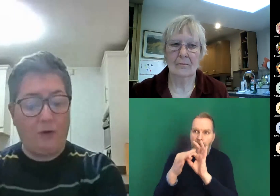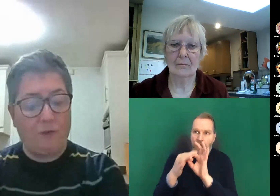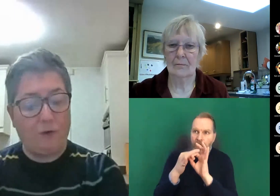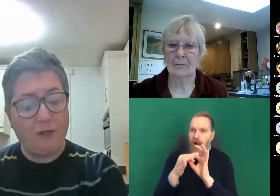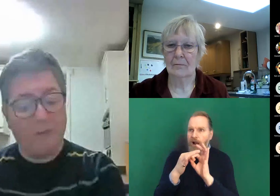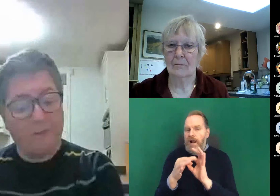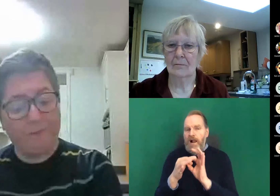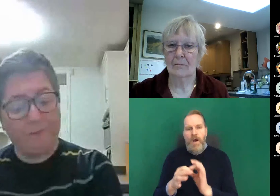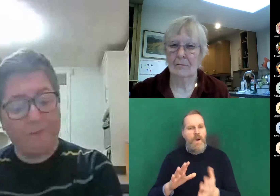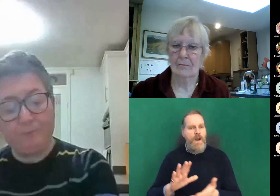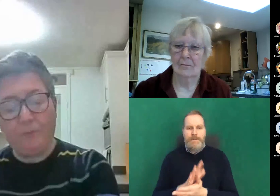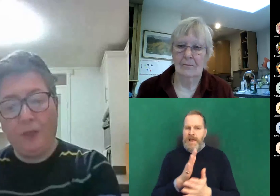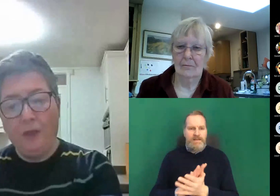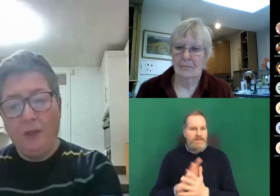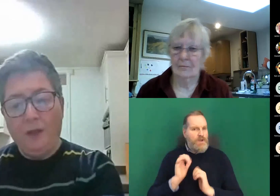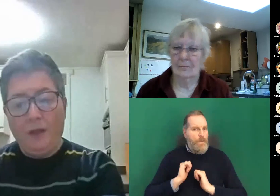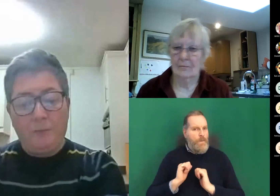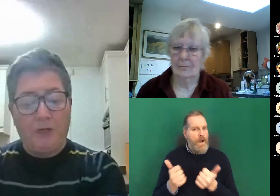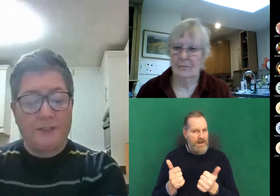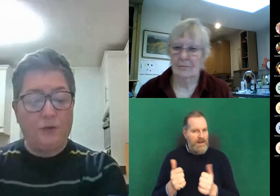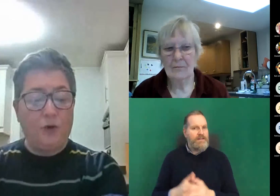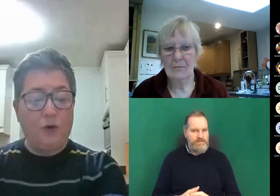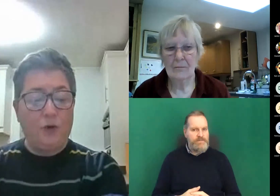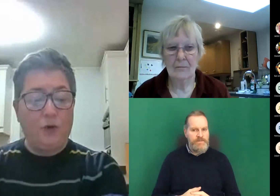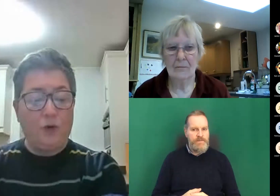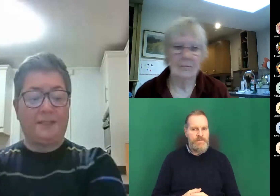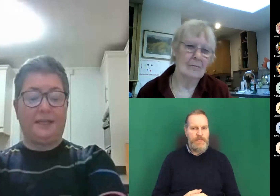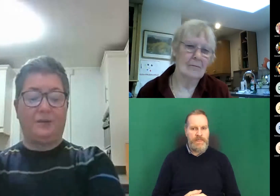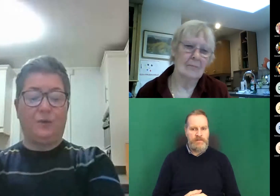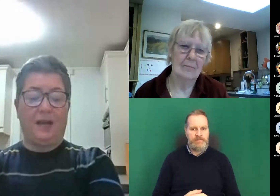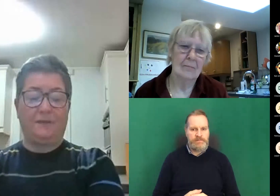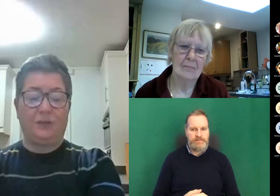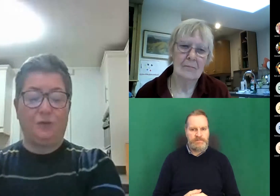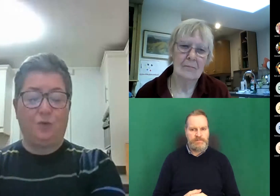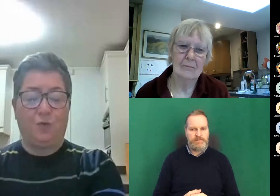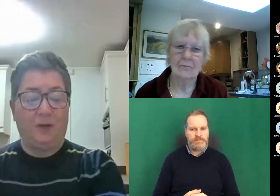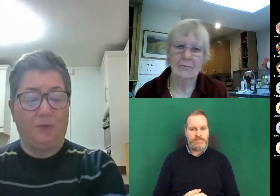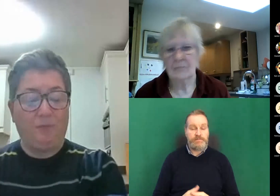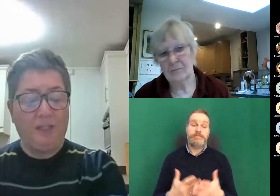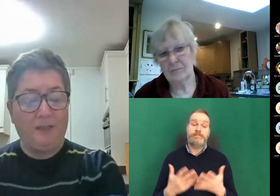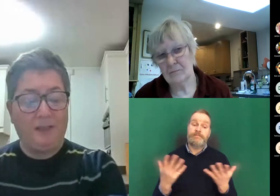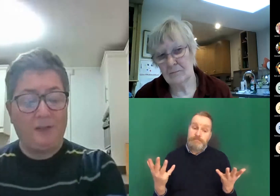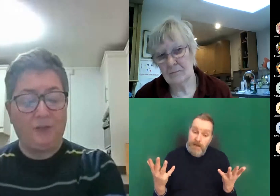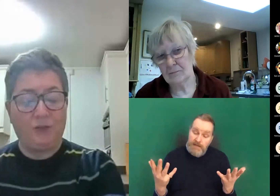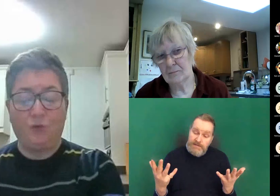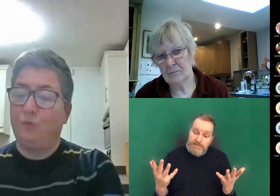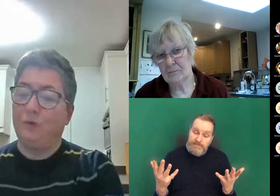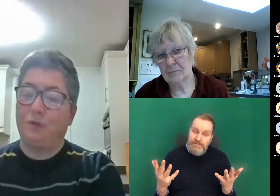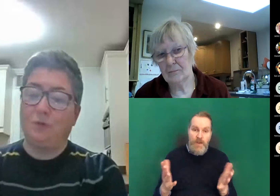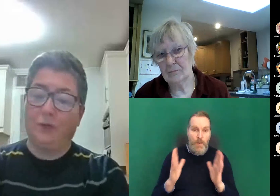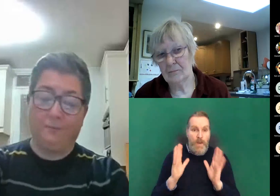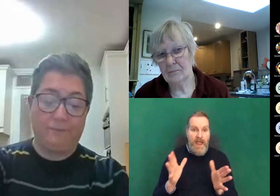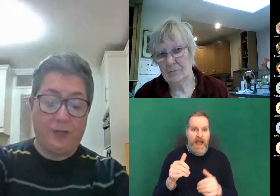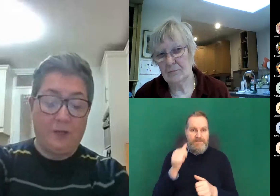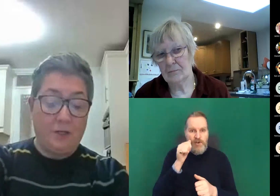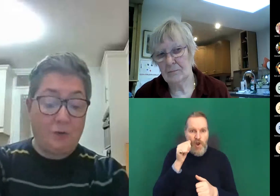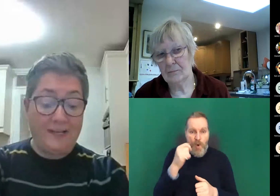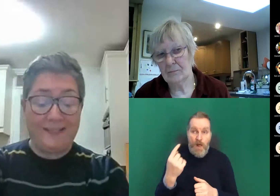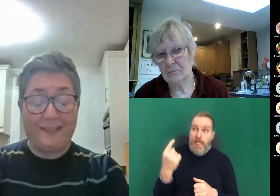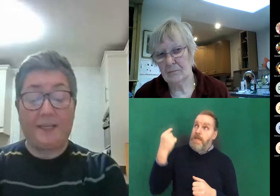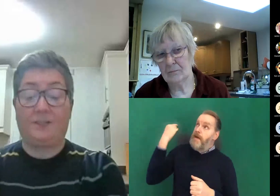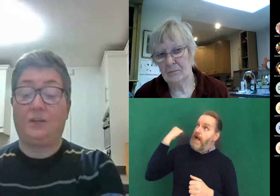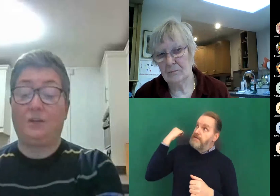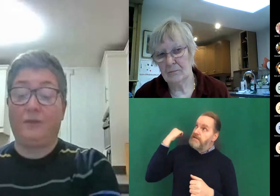that it's all gone so well for you. But as they say, we have to know where we've been to know where we're